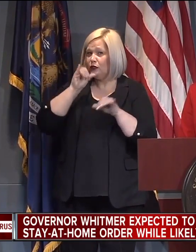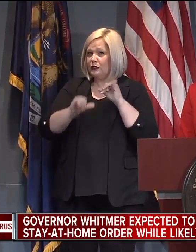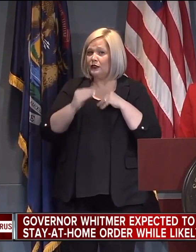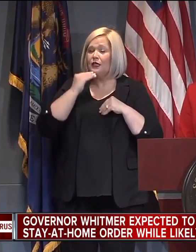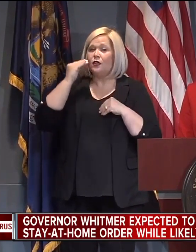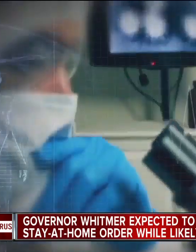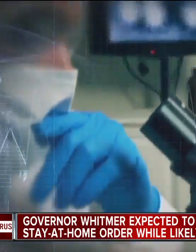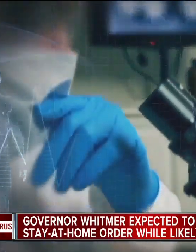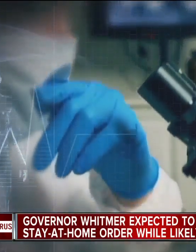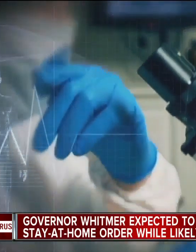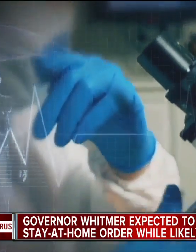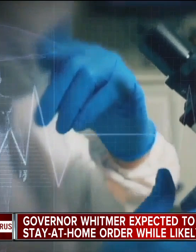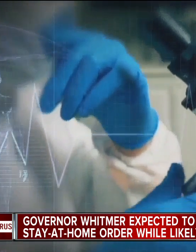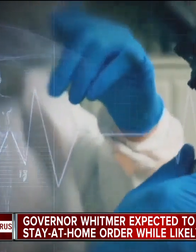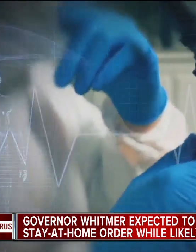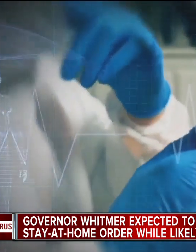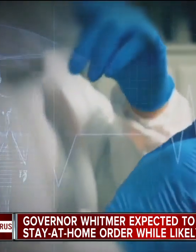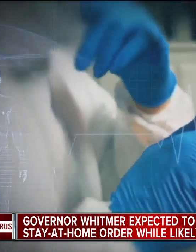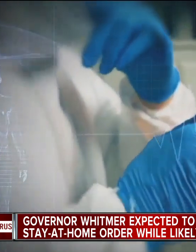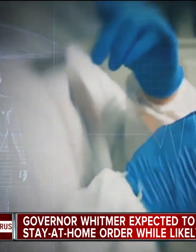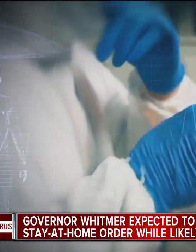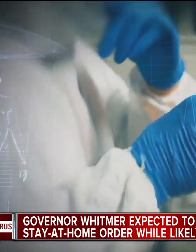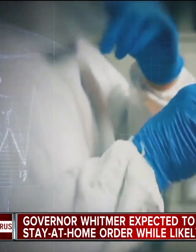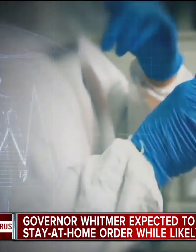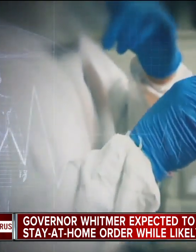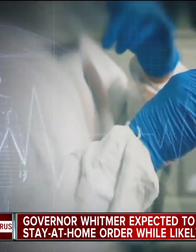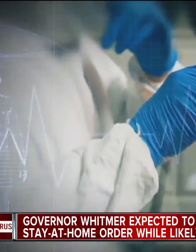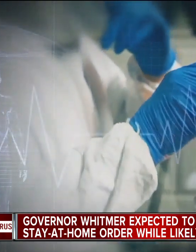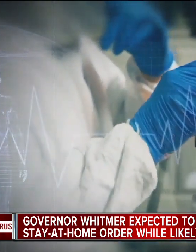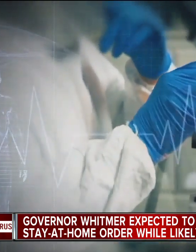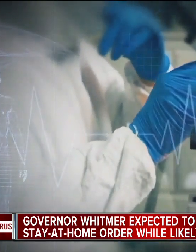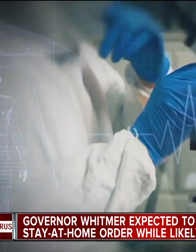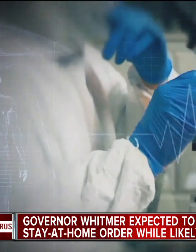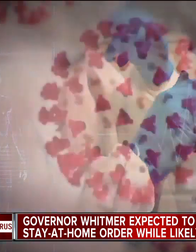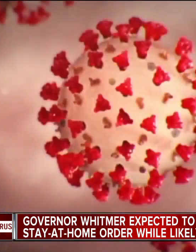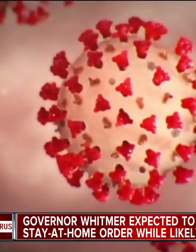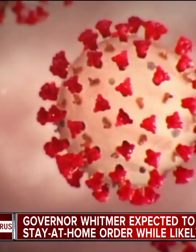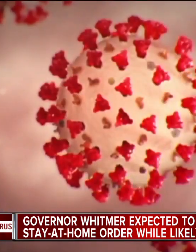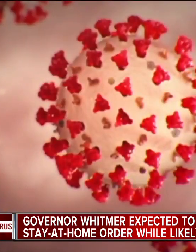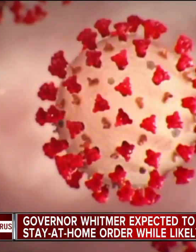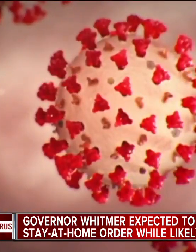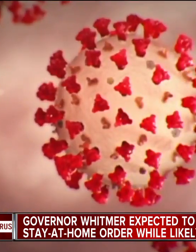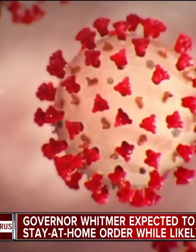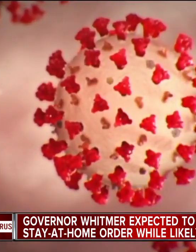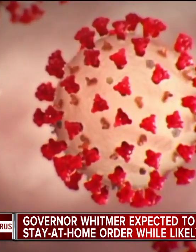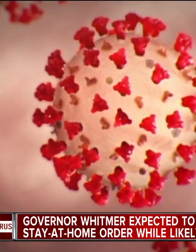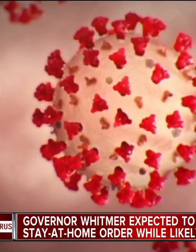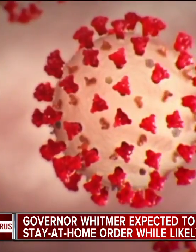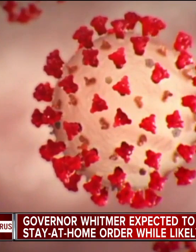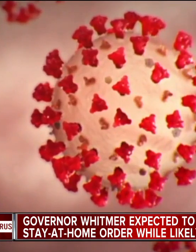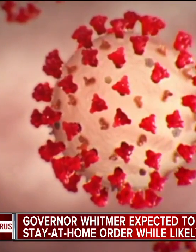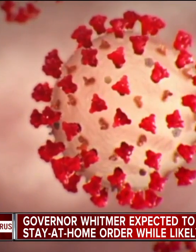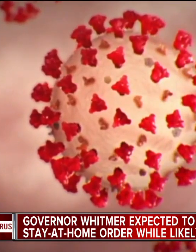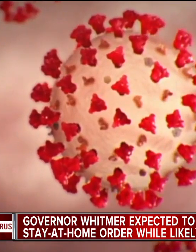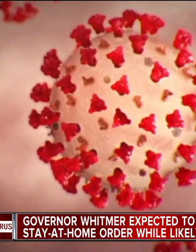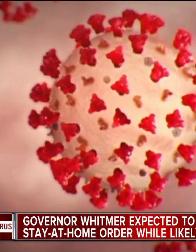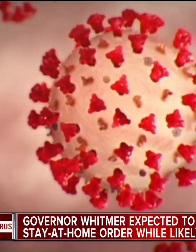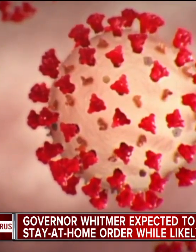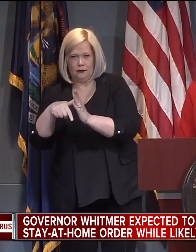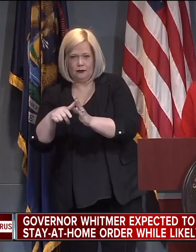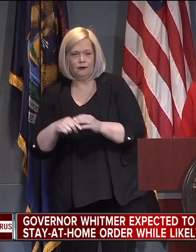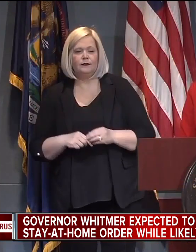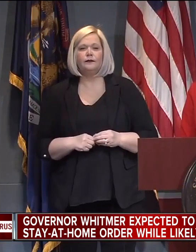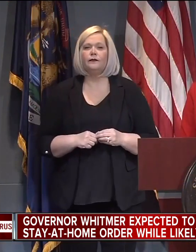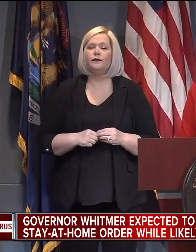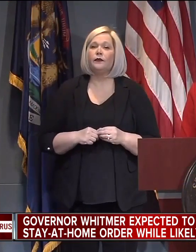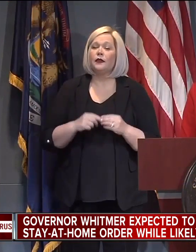is safe to do so. The governor adding, in order to avoid a second surge of COVID-19, the state needs to be smart and that things won't happen overnight.